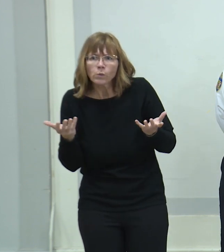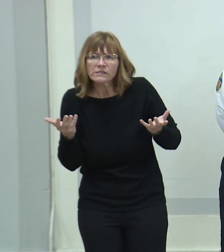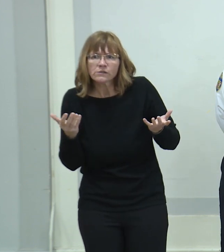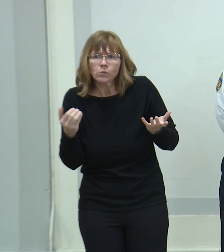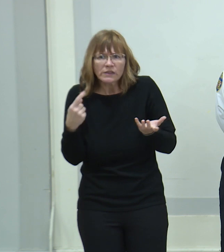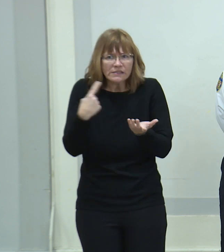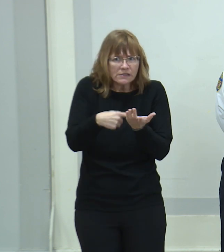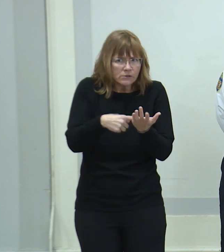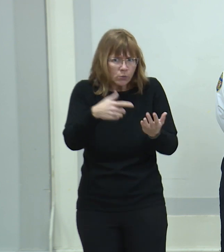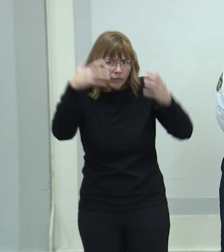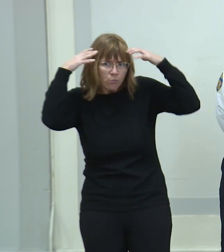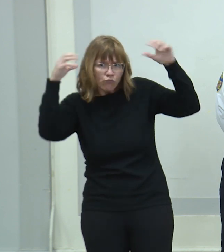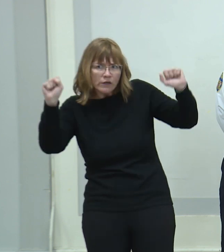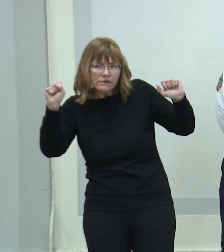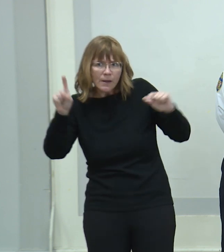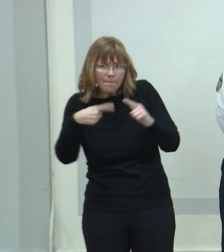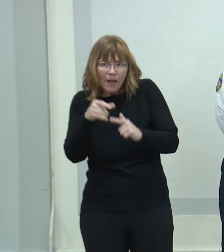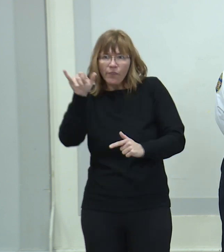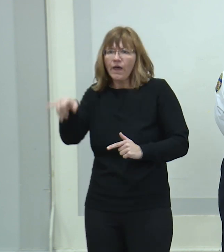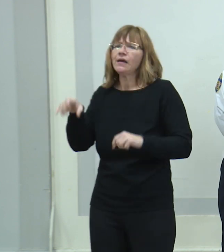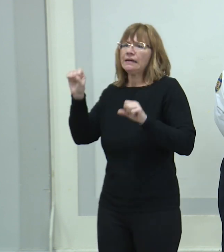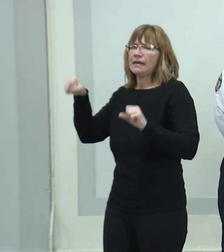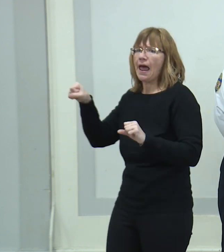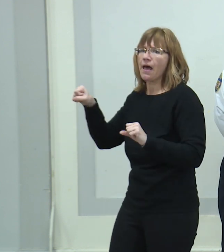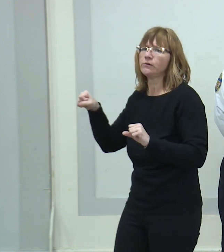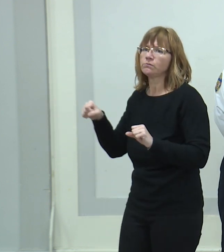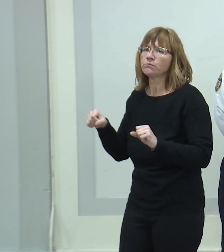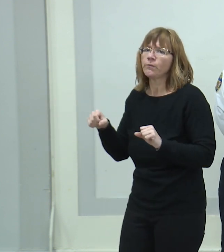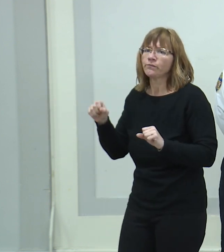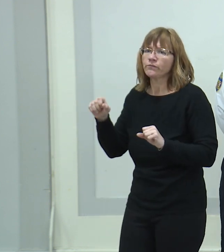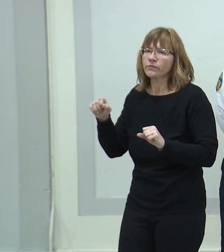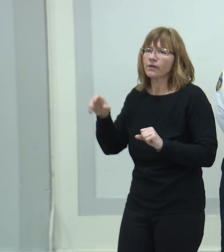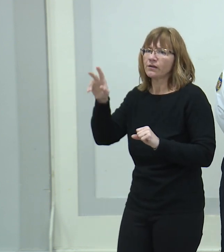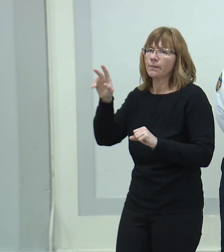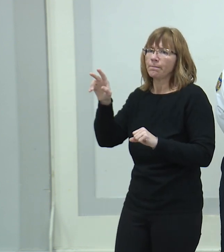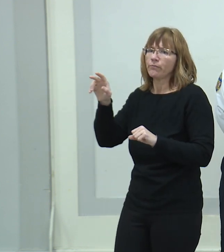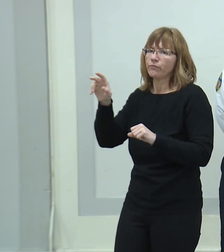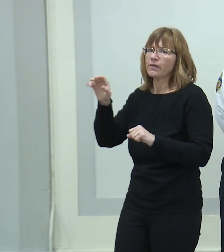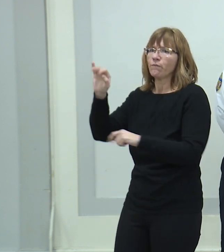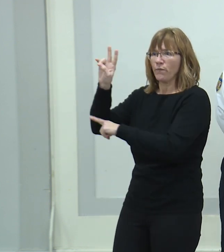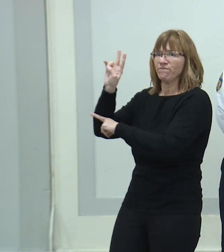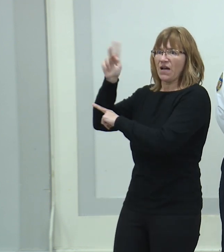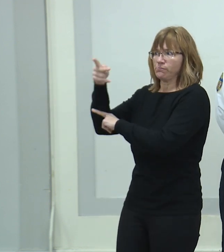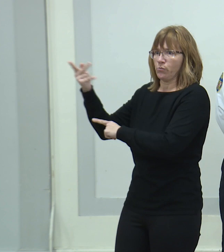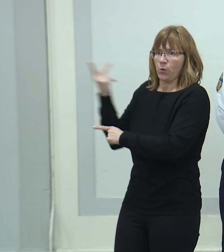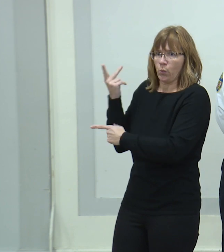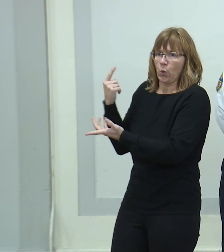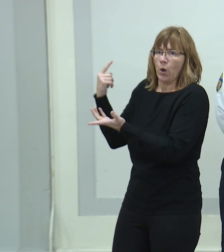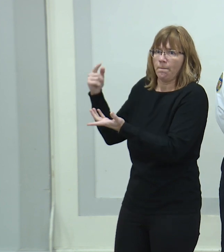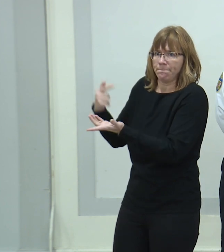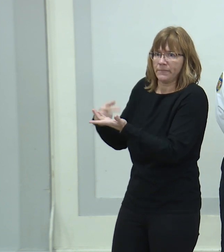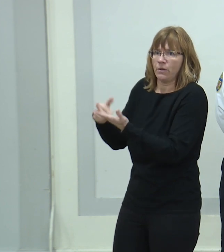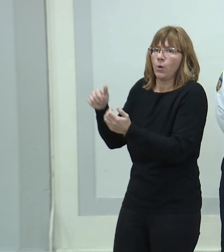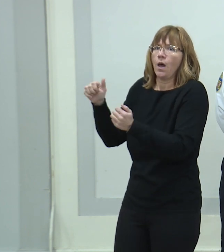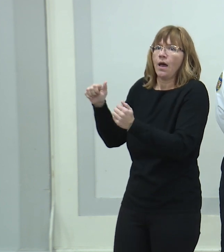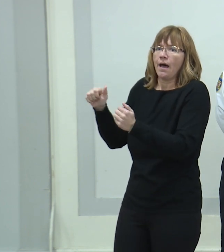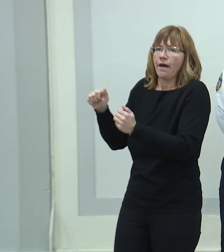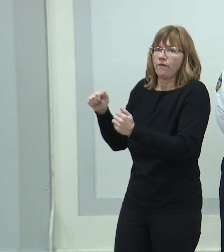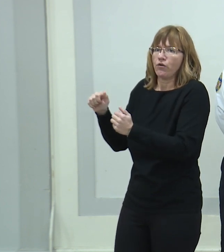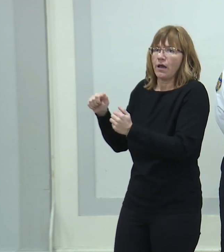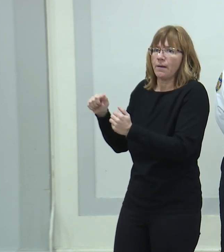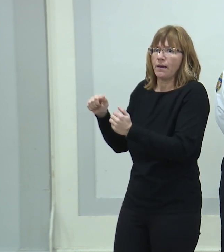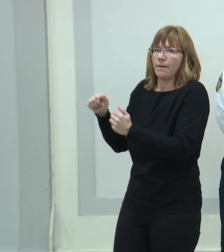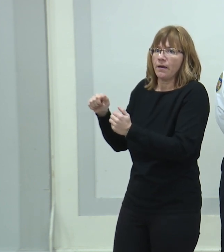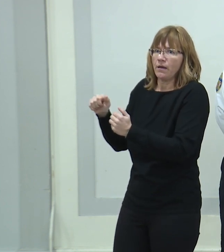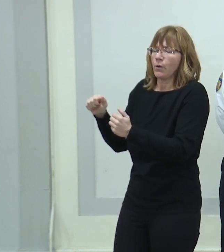would be much like what we said to the Vice President when myself and African-American mayors were on a call with her recently. It's about the